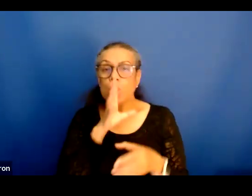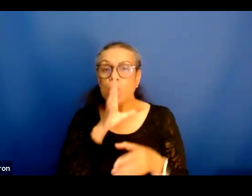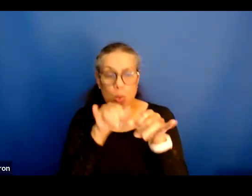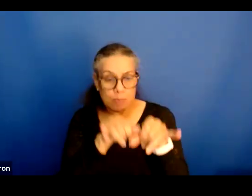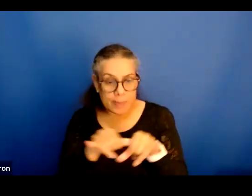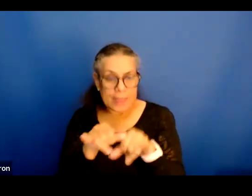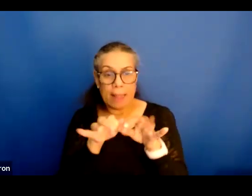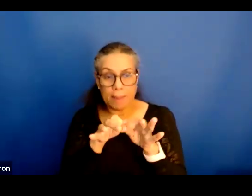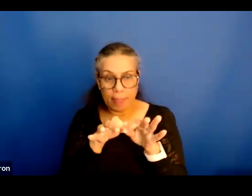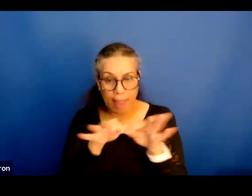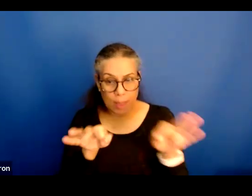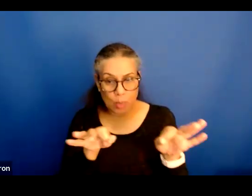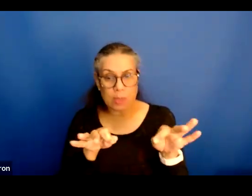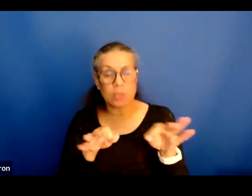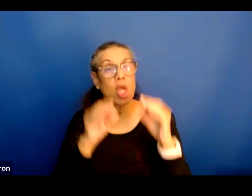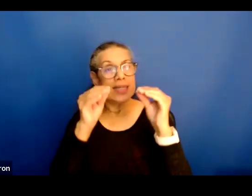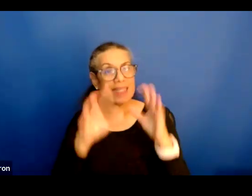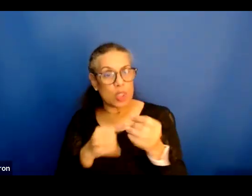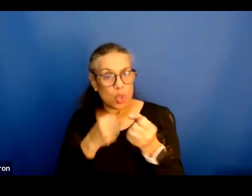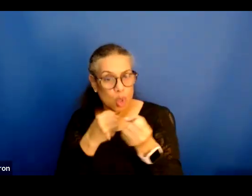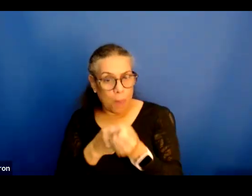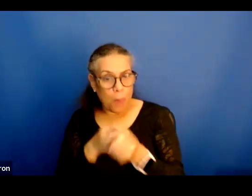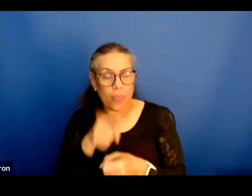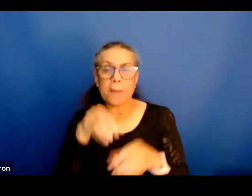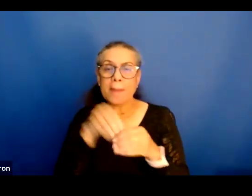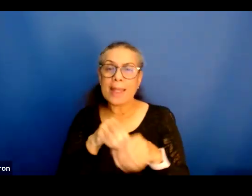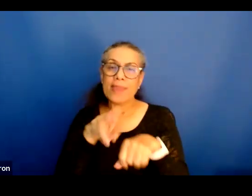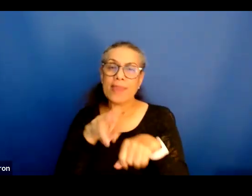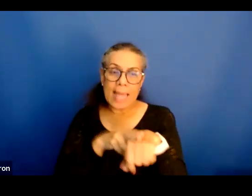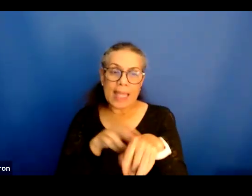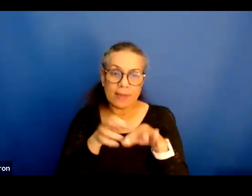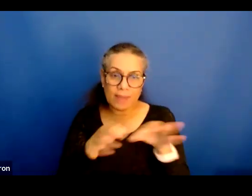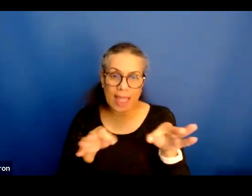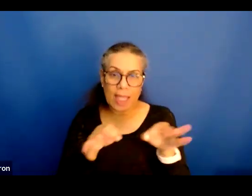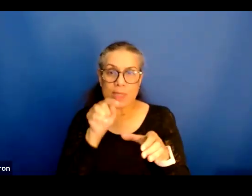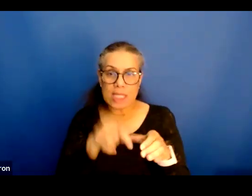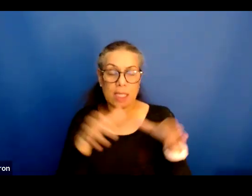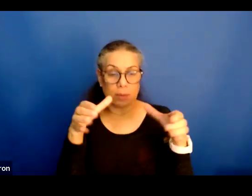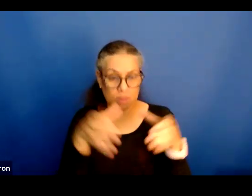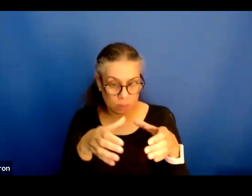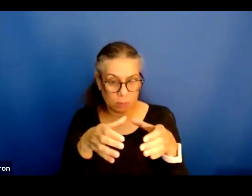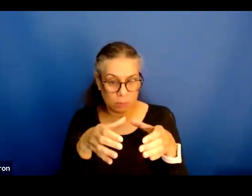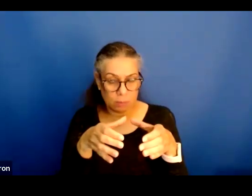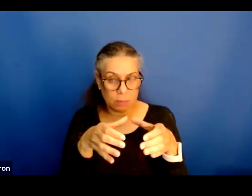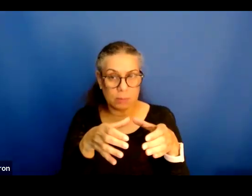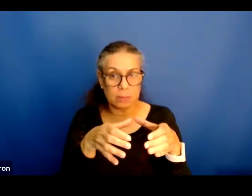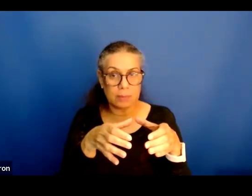language, and that their teacher helped give them native language supports in the classroom. And